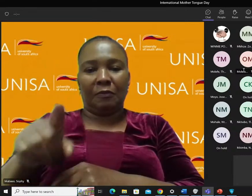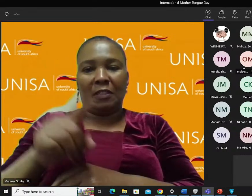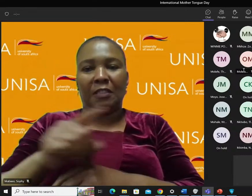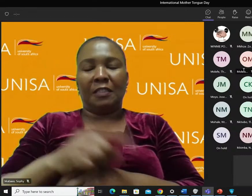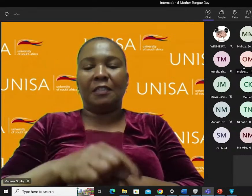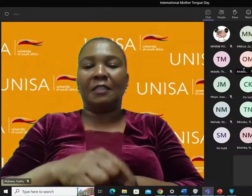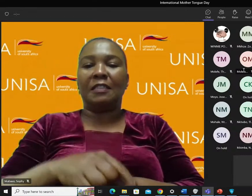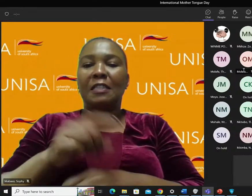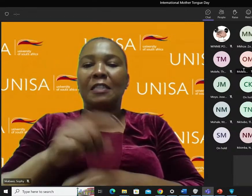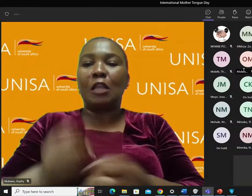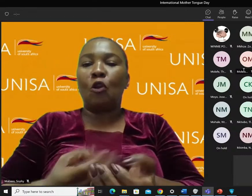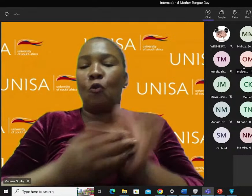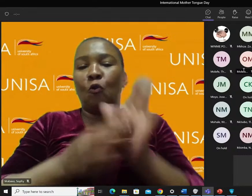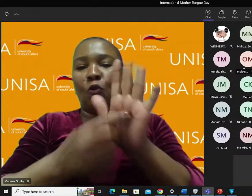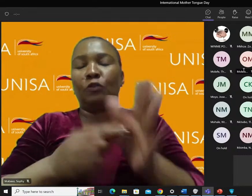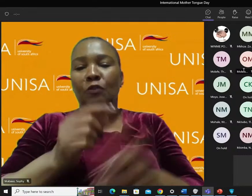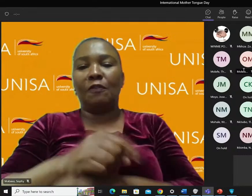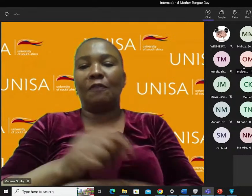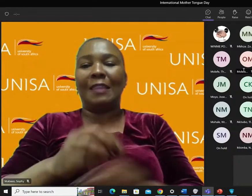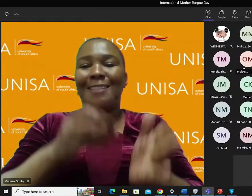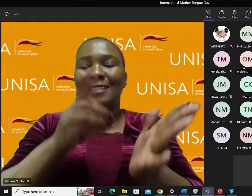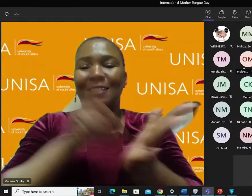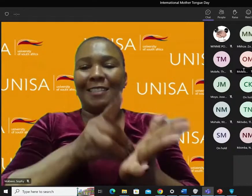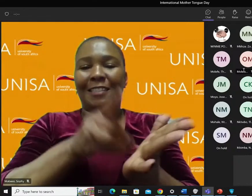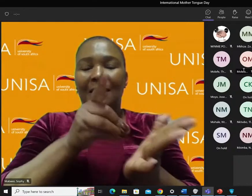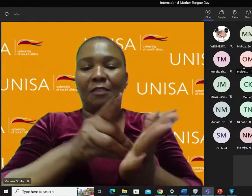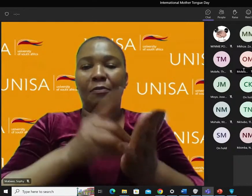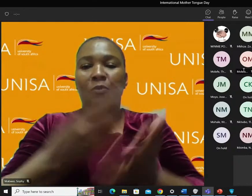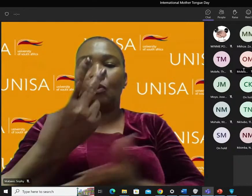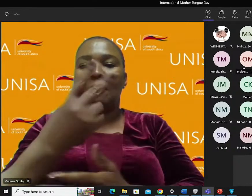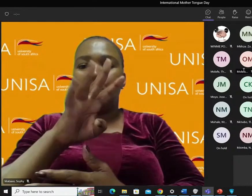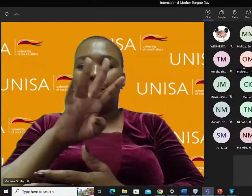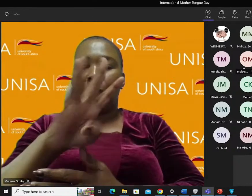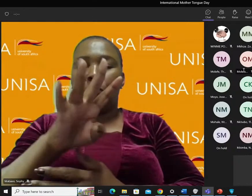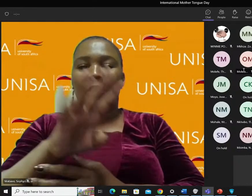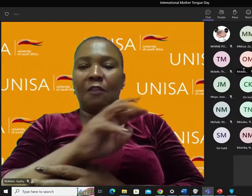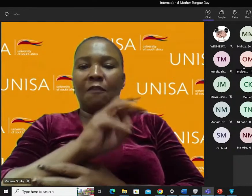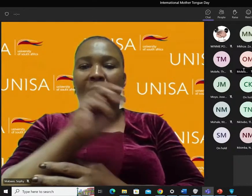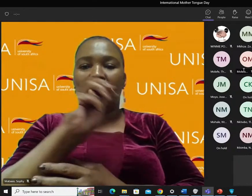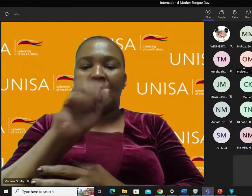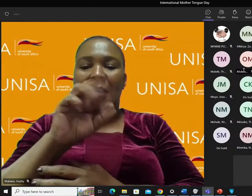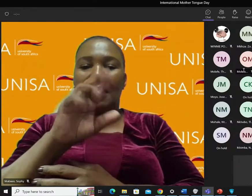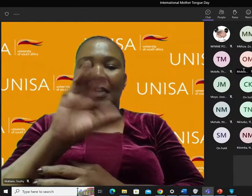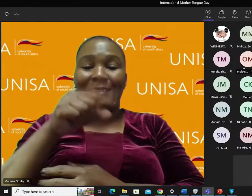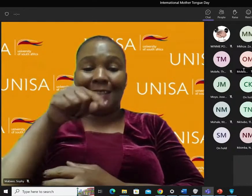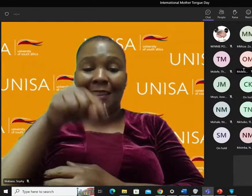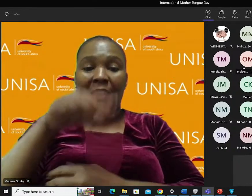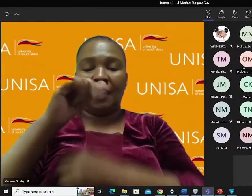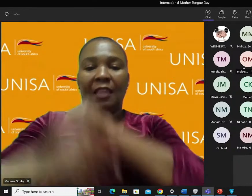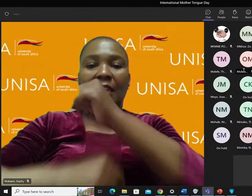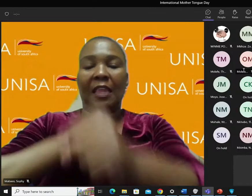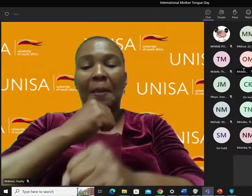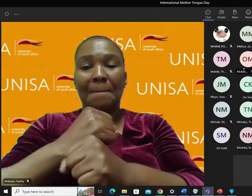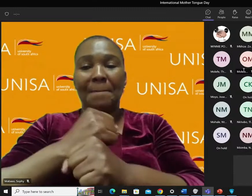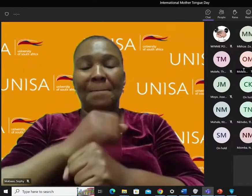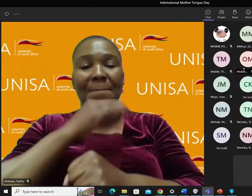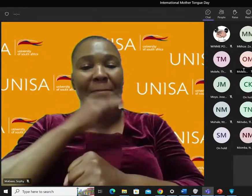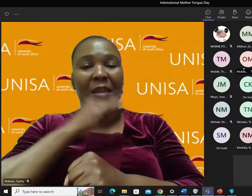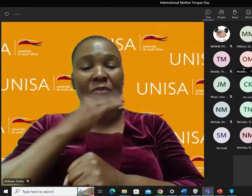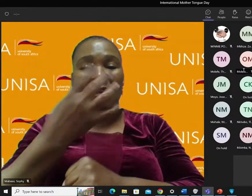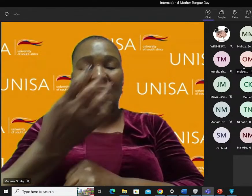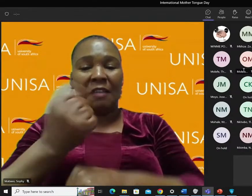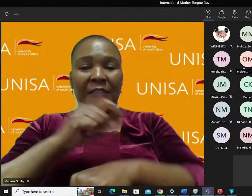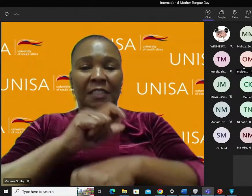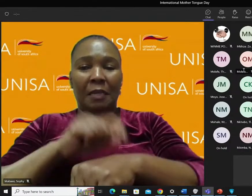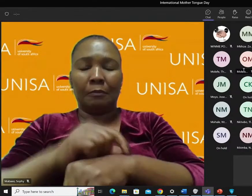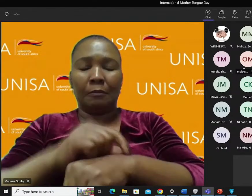the dictionary will be on the 24th of March this year. So which means if you have time, you can